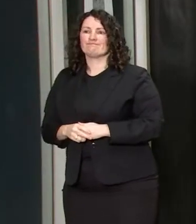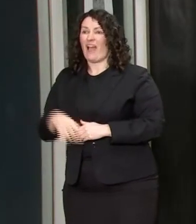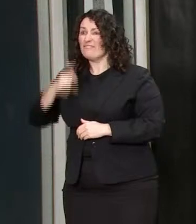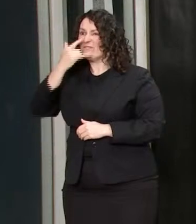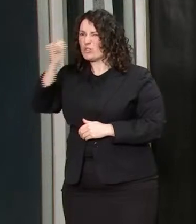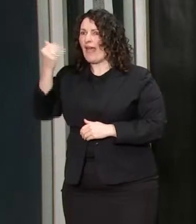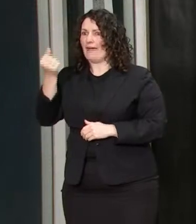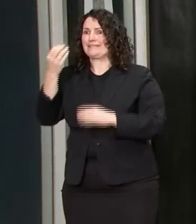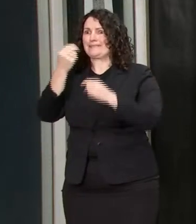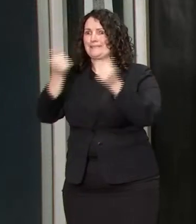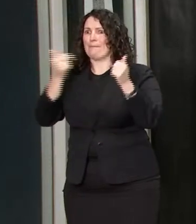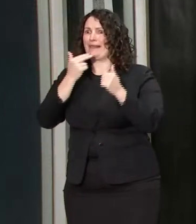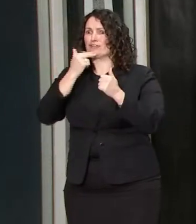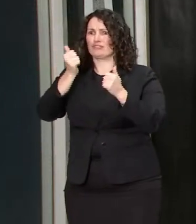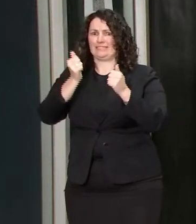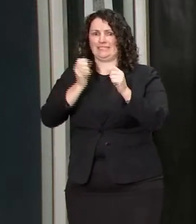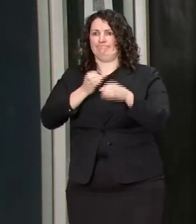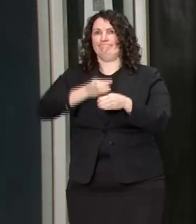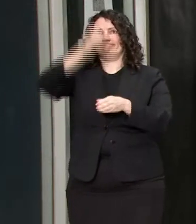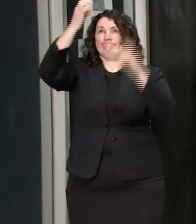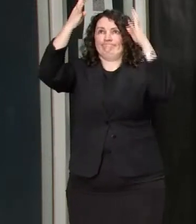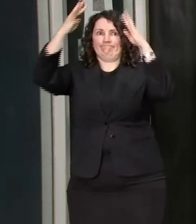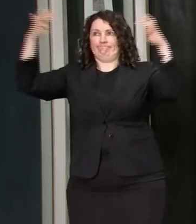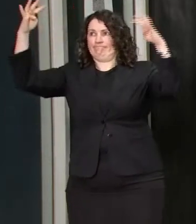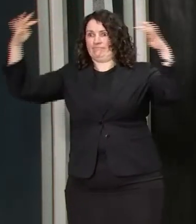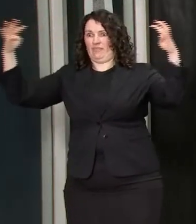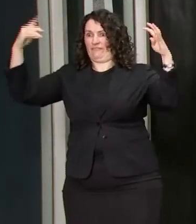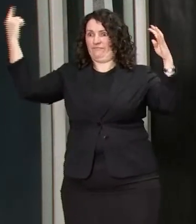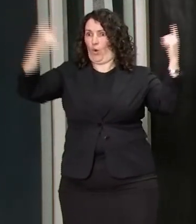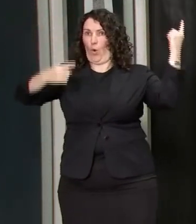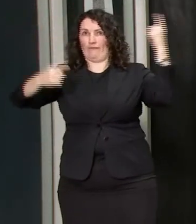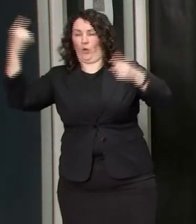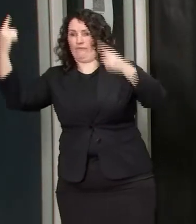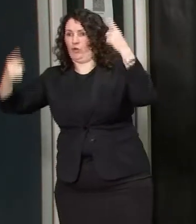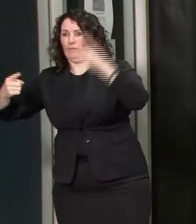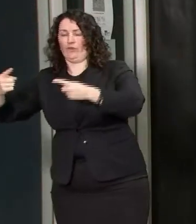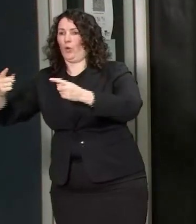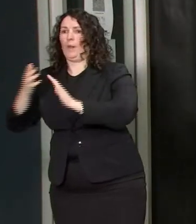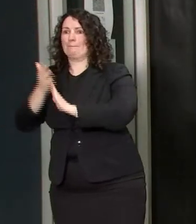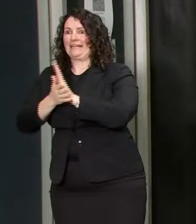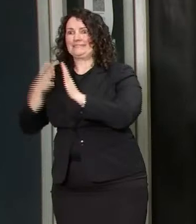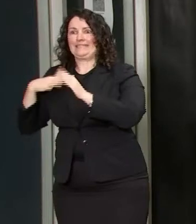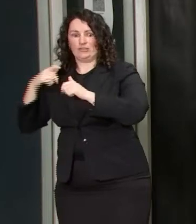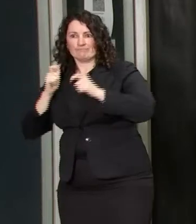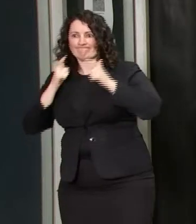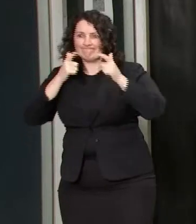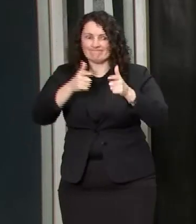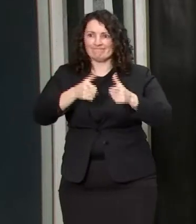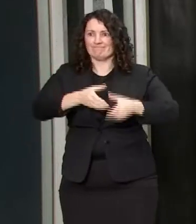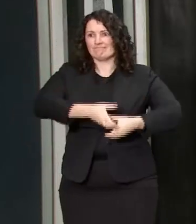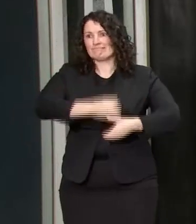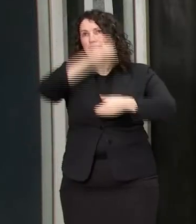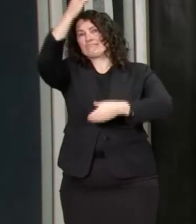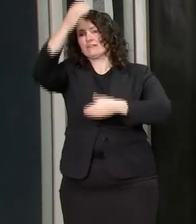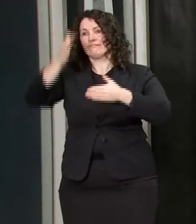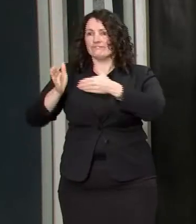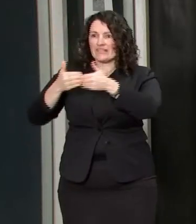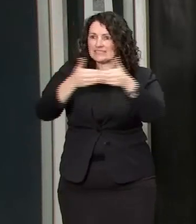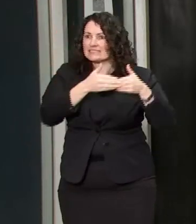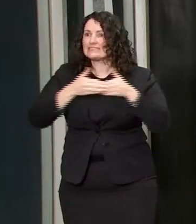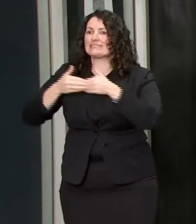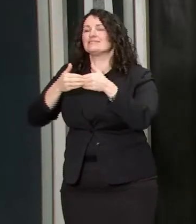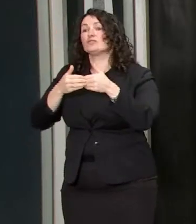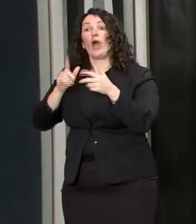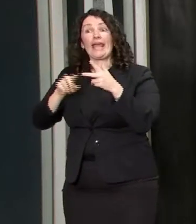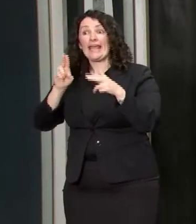please contact your power distributor if you have not already heard from them at this point. In terms of telecommunications, we still